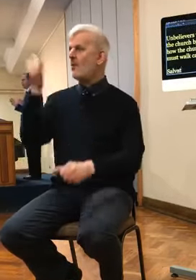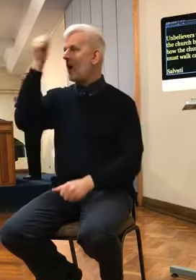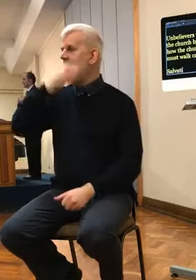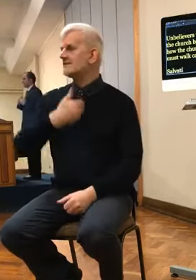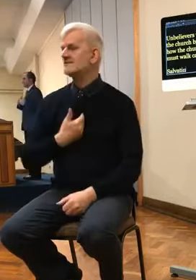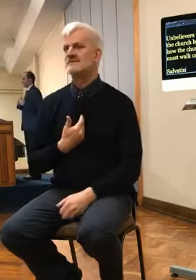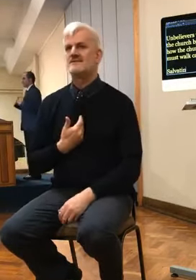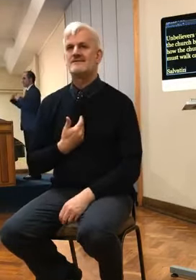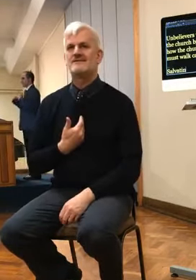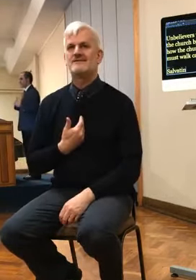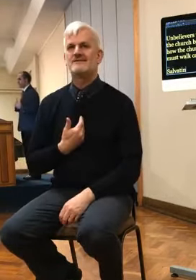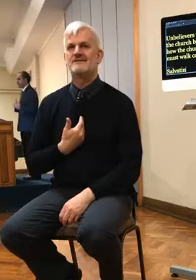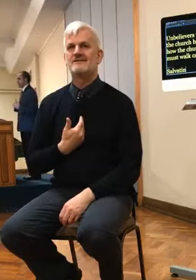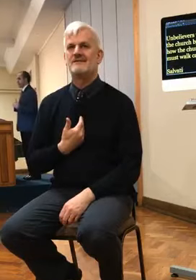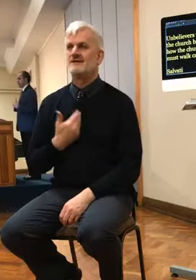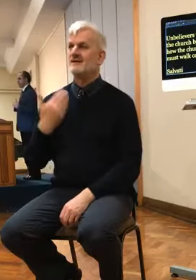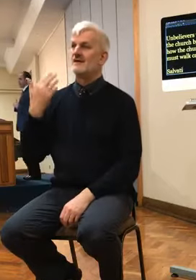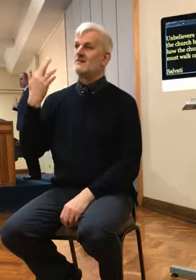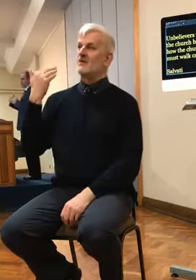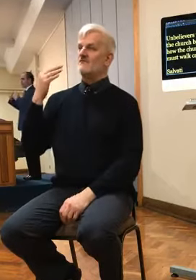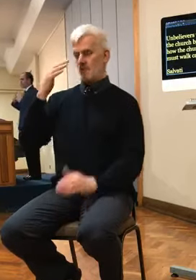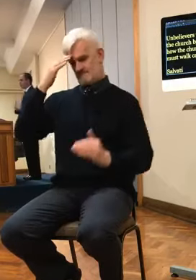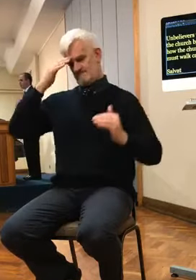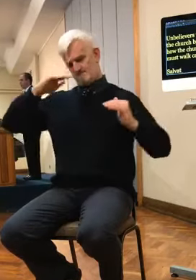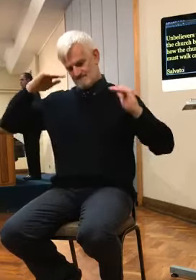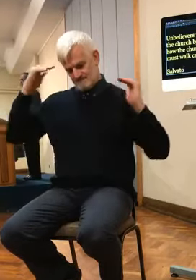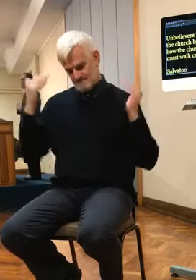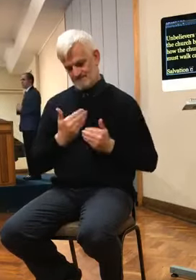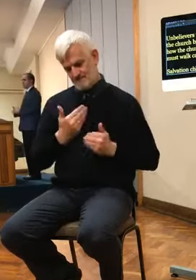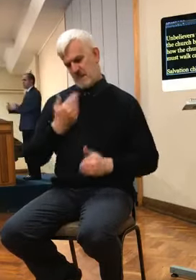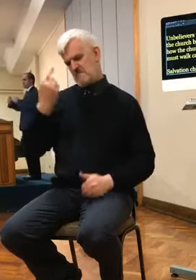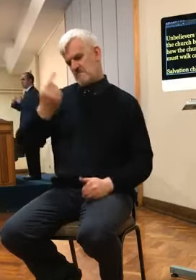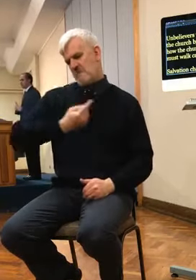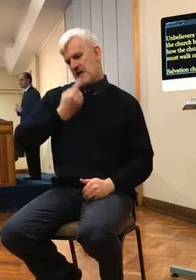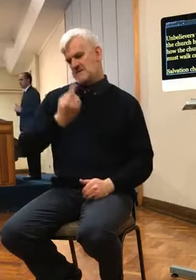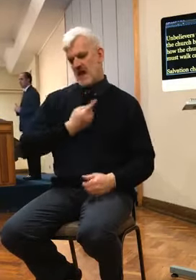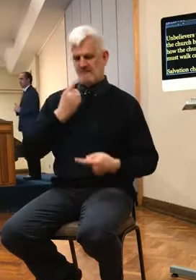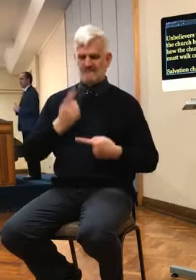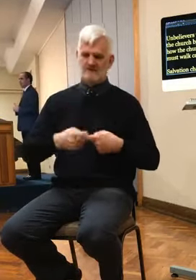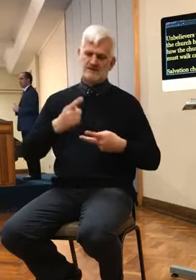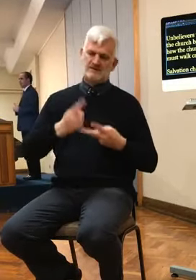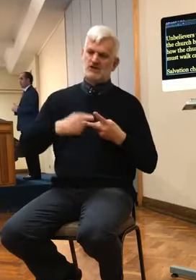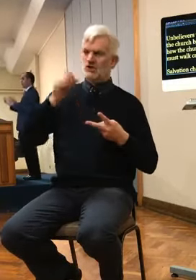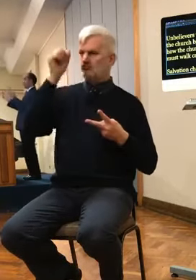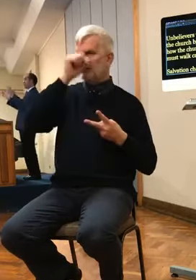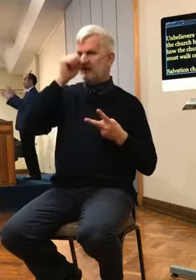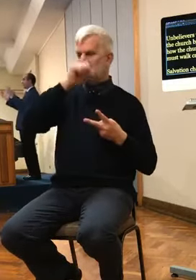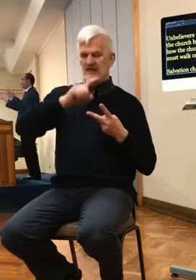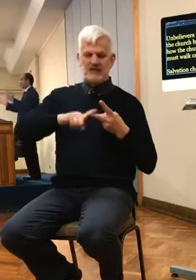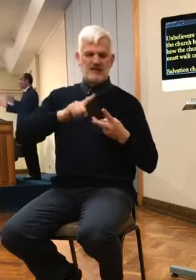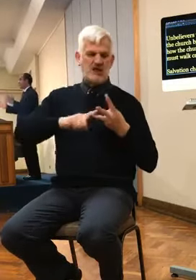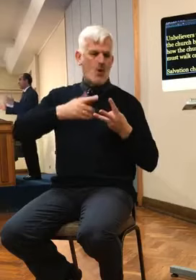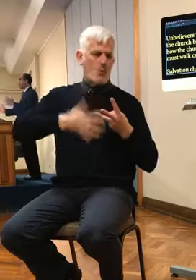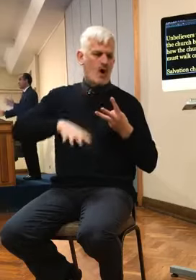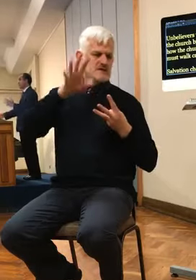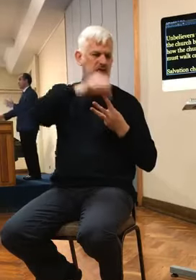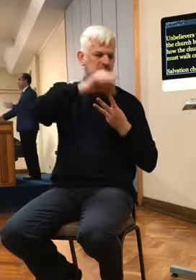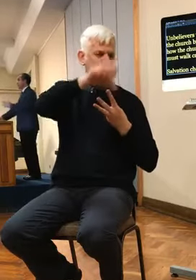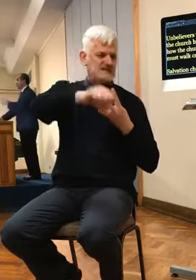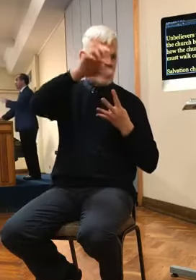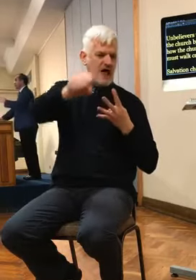living for myself, self-centered, self-adulating, self-indulging myself. But then salvation